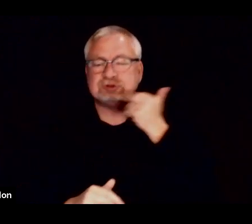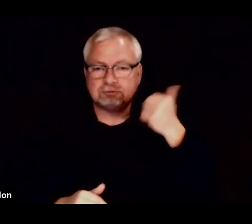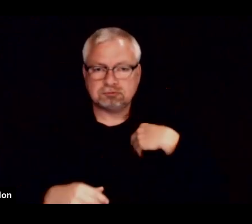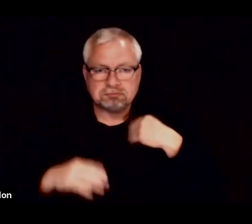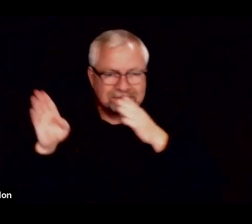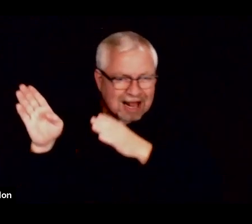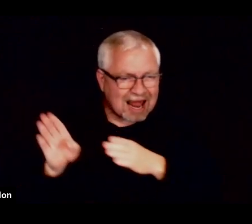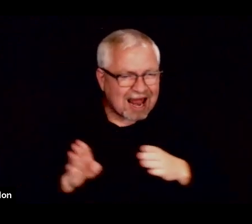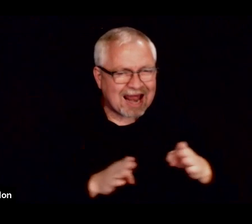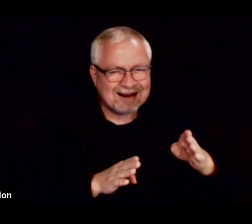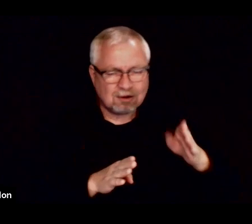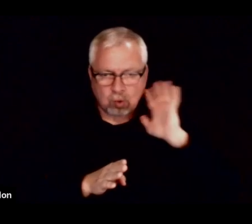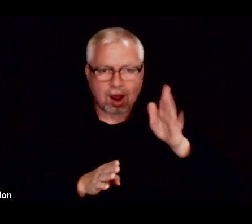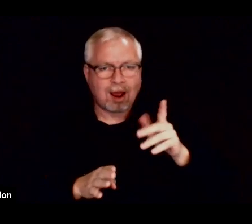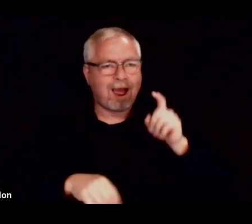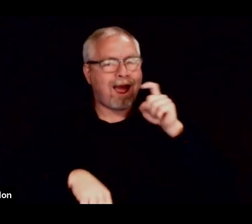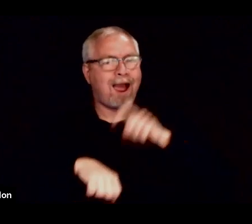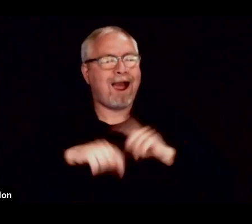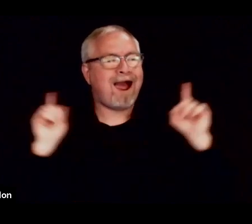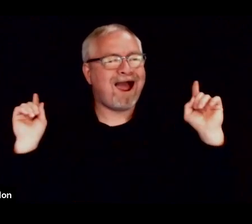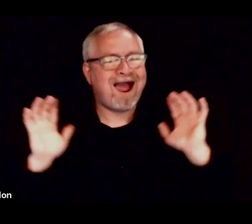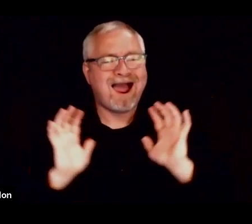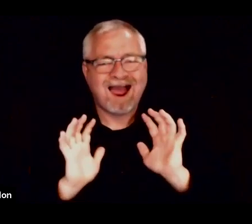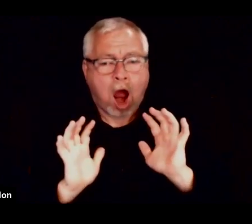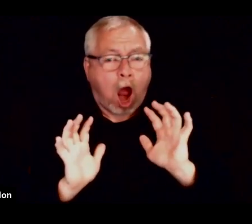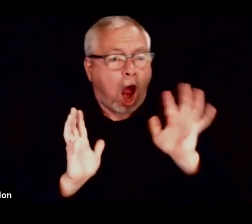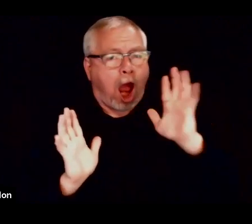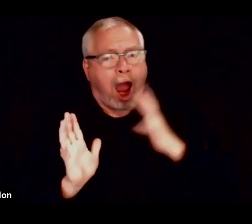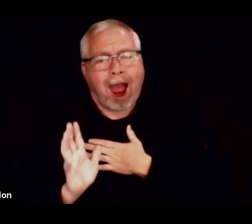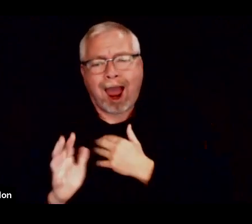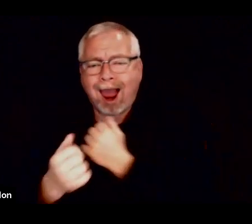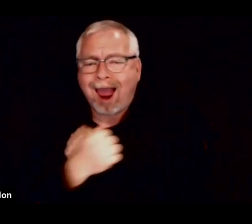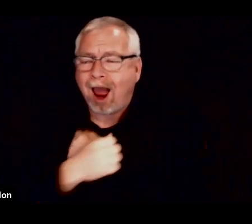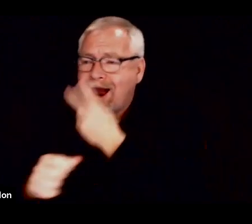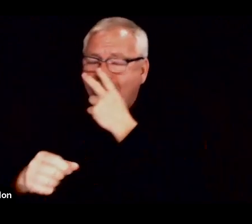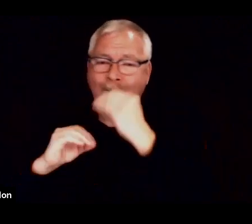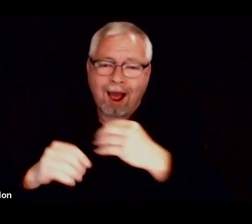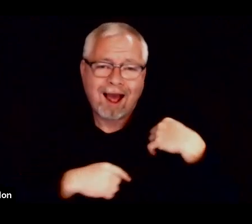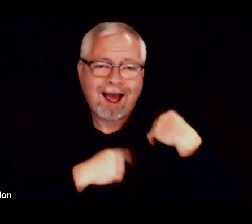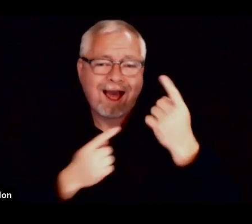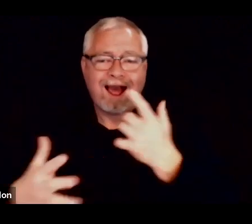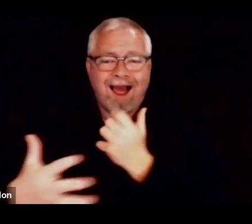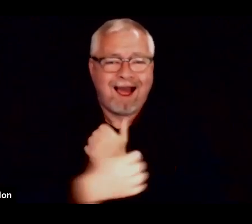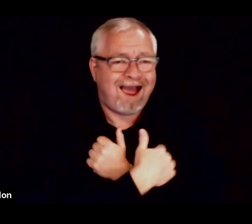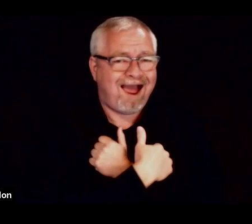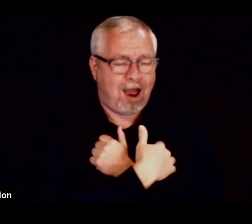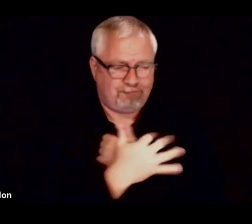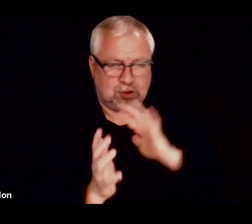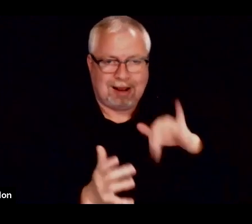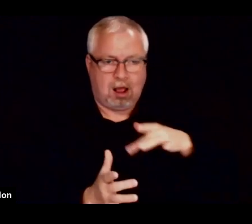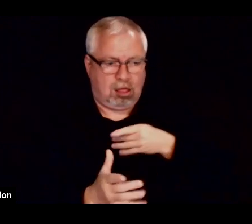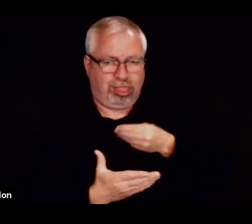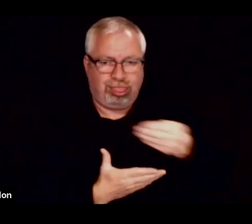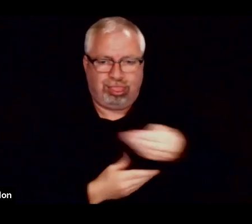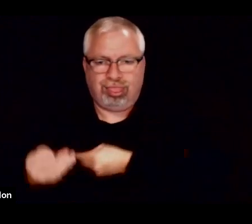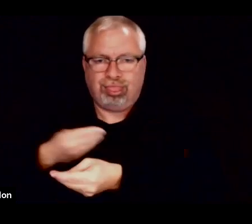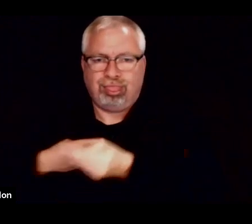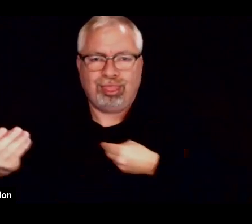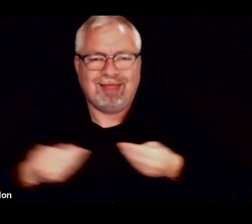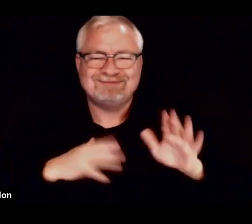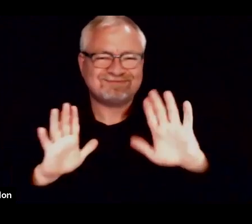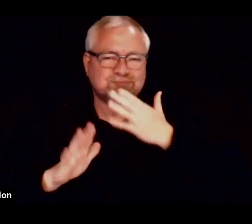of students rushing to hug classmates who they've not seen in a long time. The logistics of the ceremony itself is not the only concern.